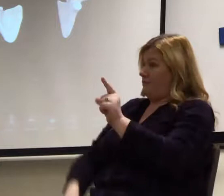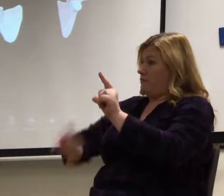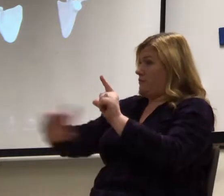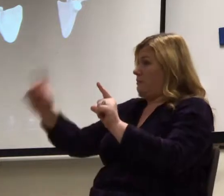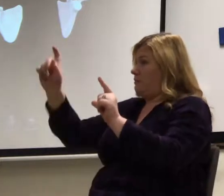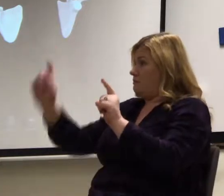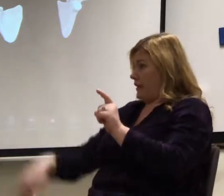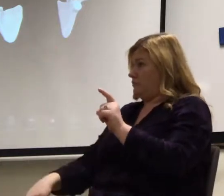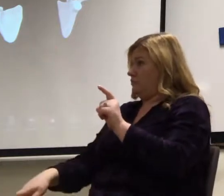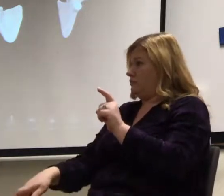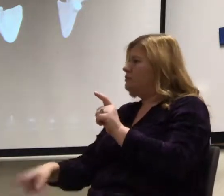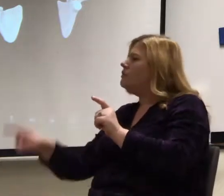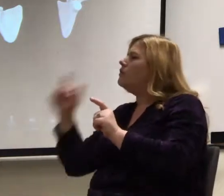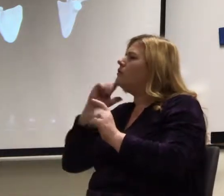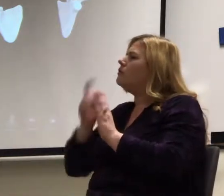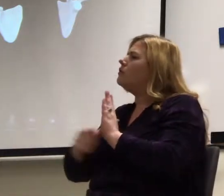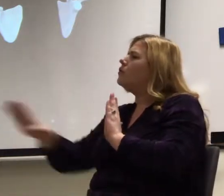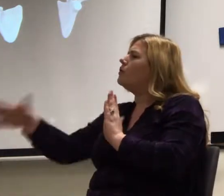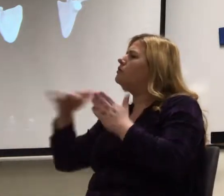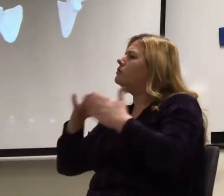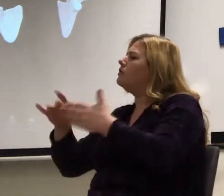what you notice in your study guide is